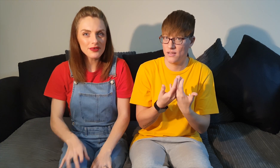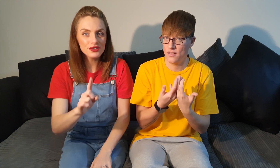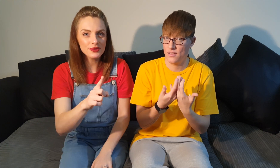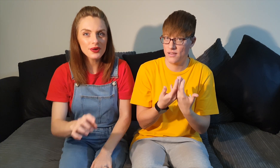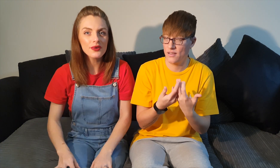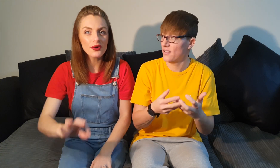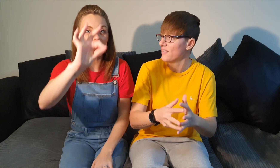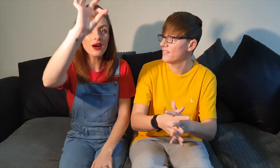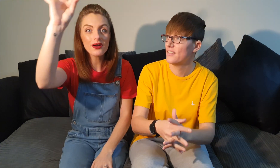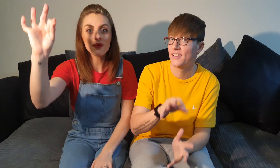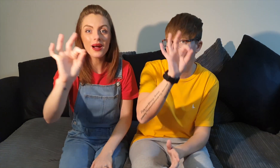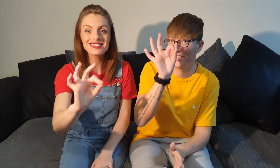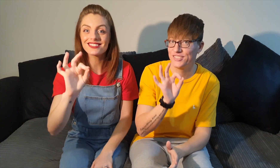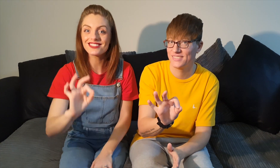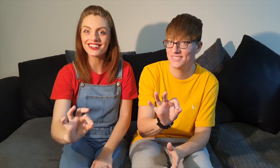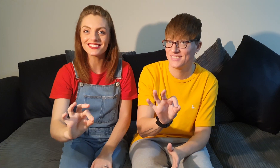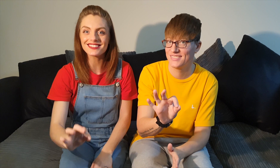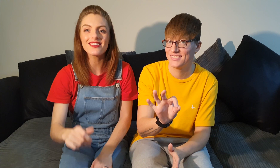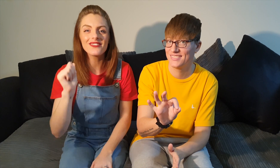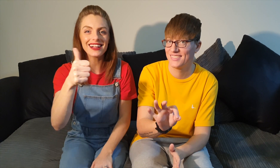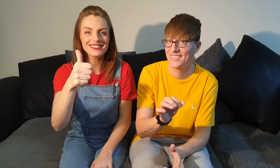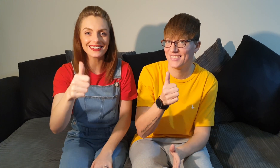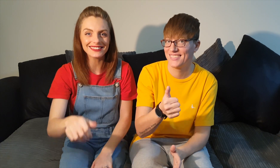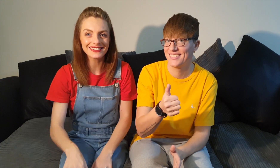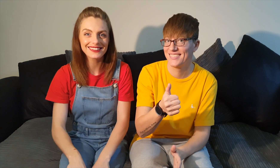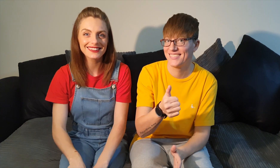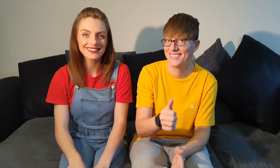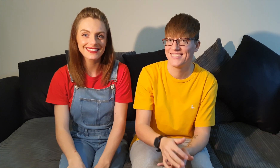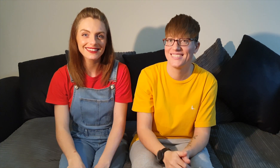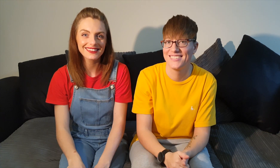you know your questions. Well done.